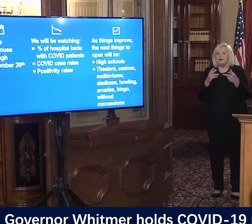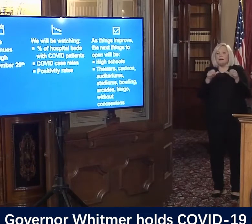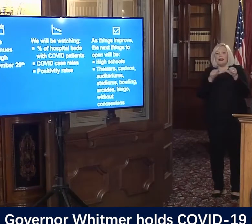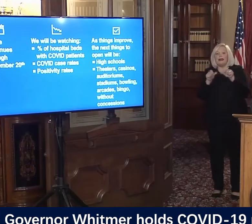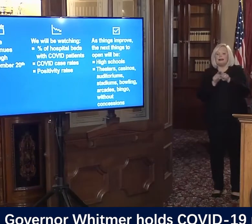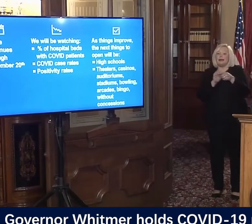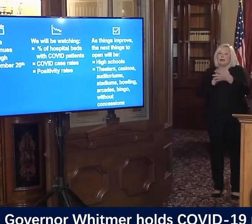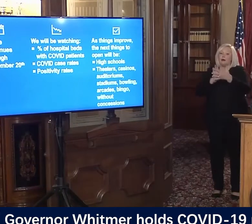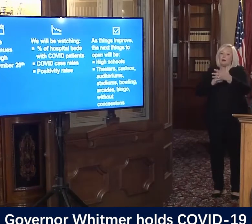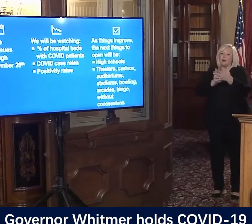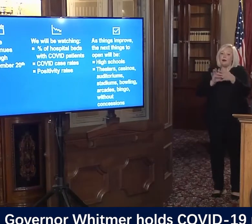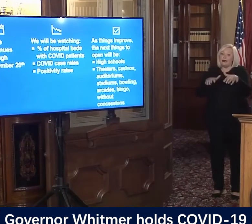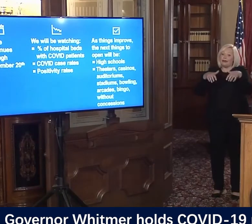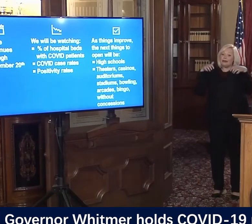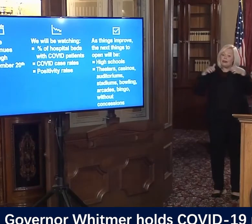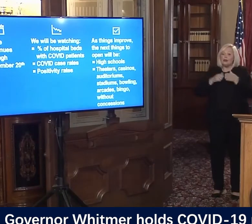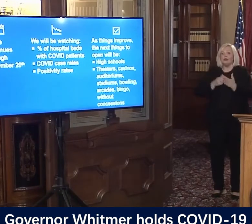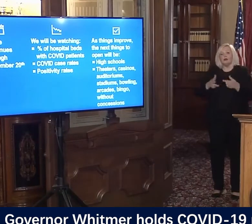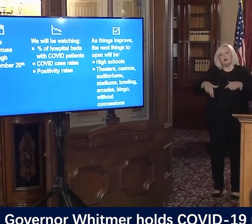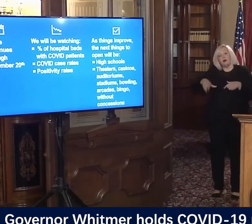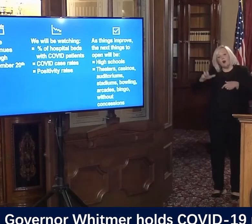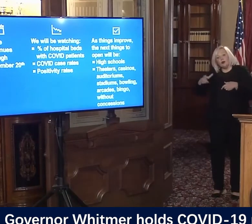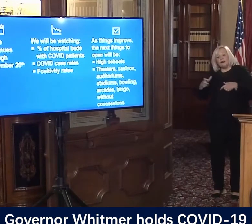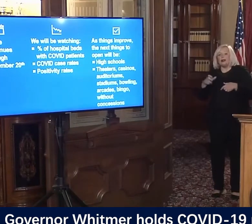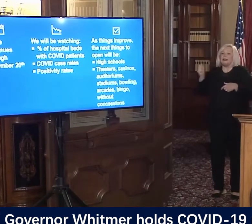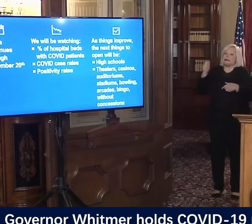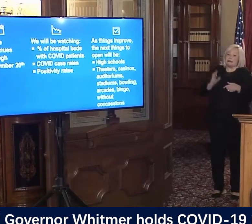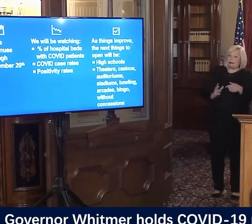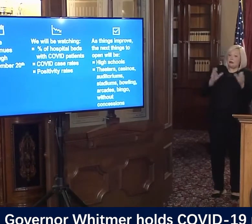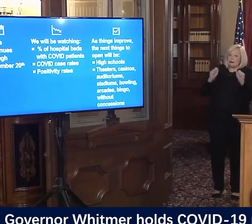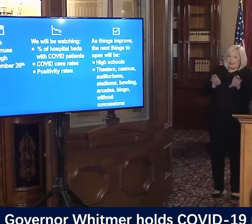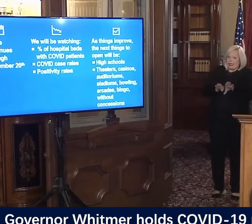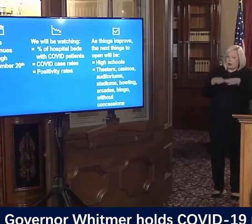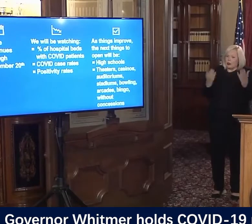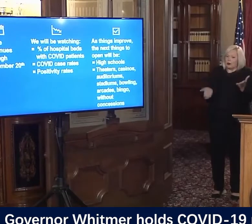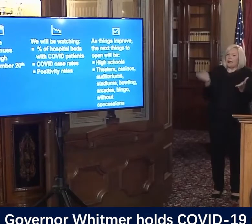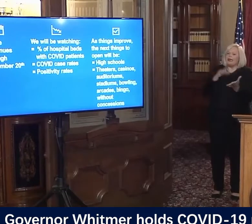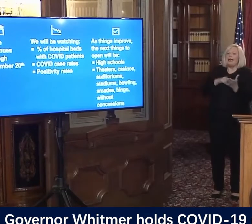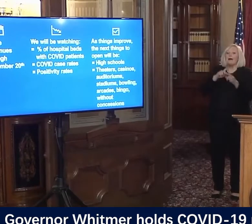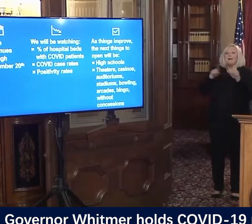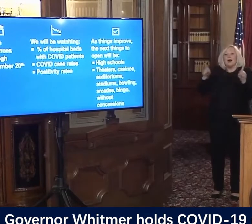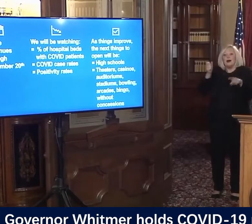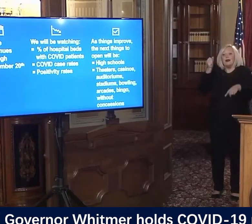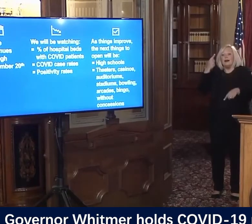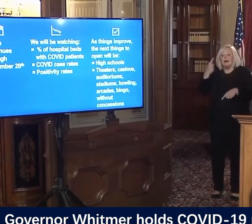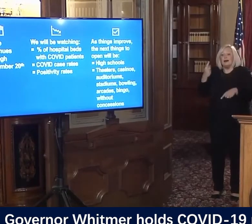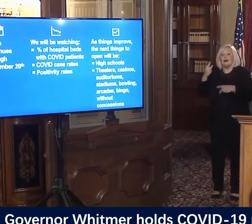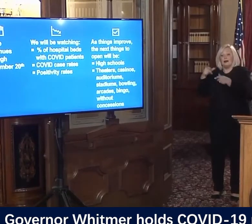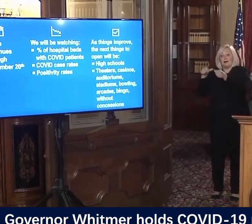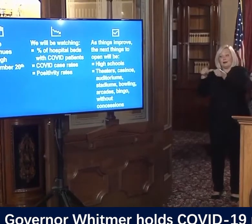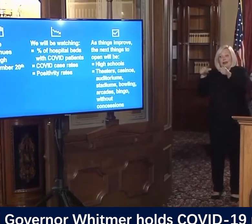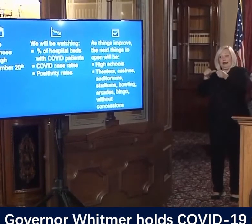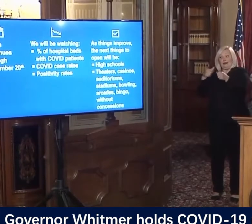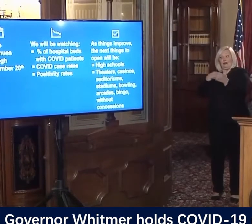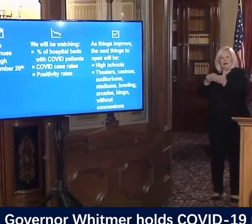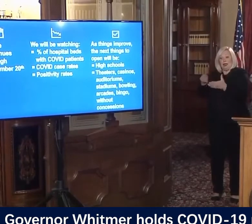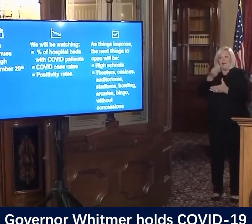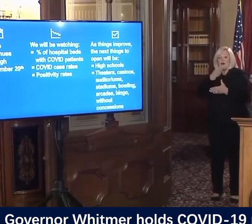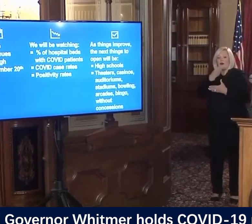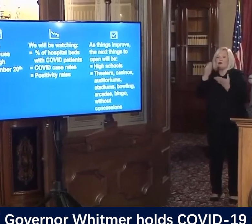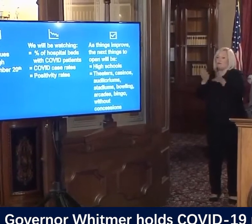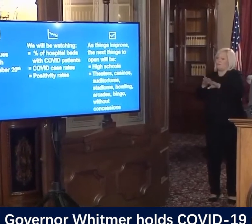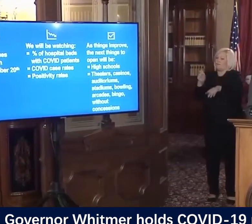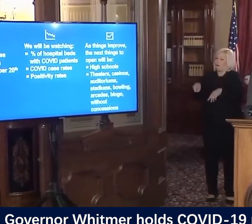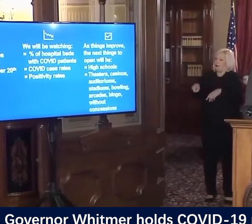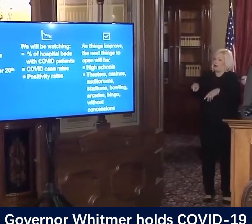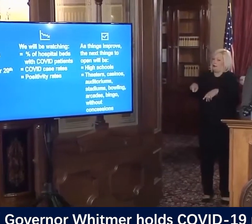movie theaters, bowling alleys, and casinos, provided that concessions with food and drink are closed. Concessions need